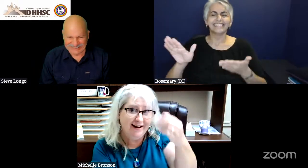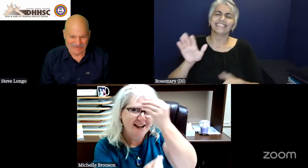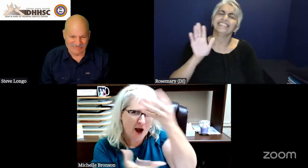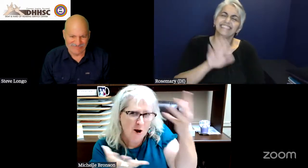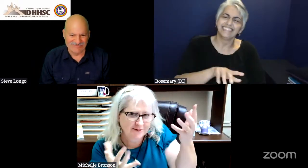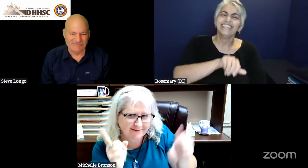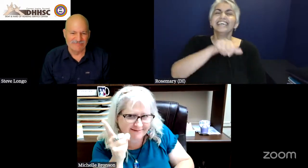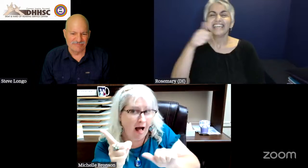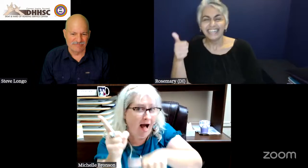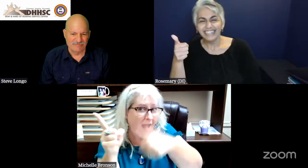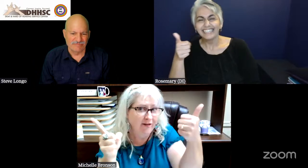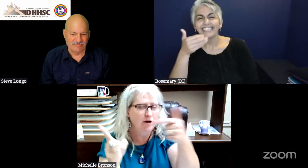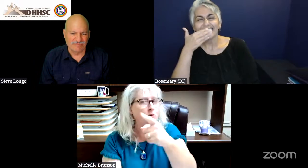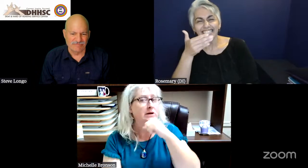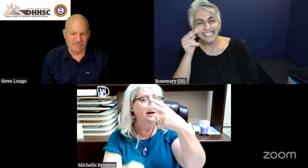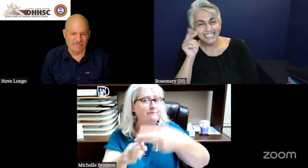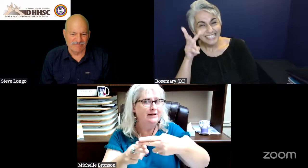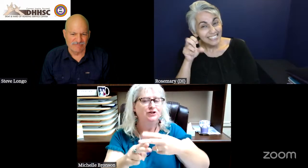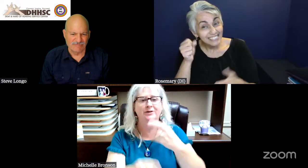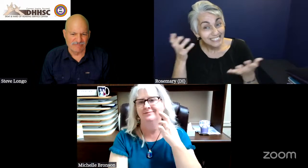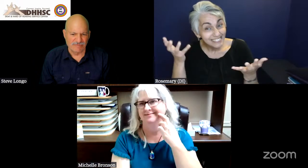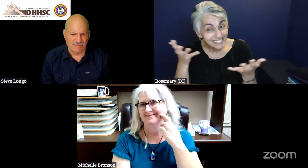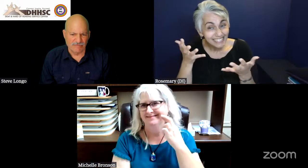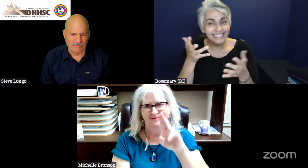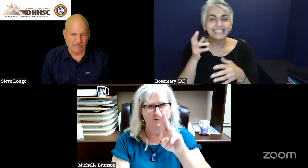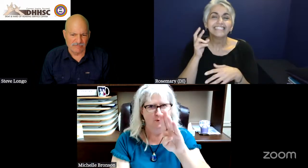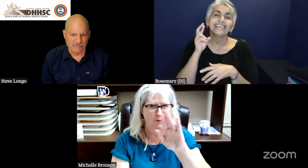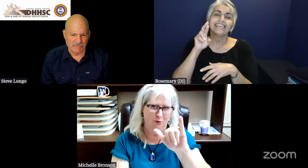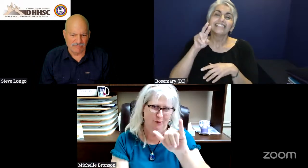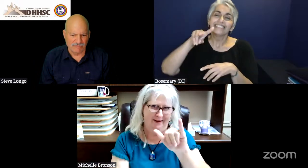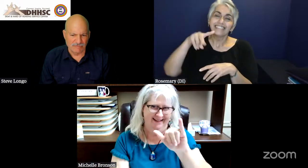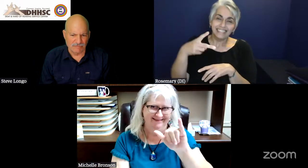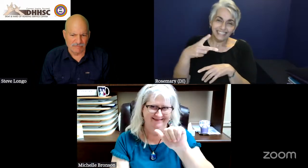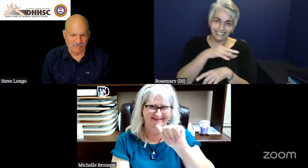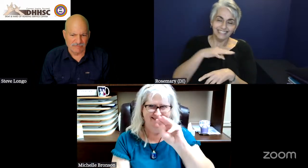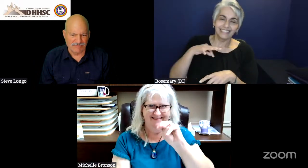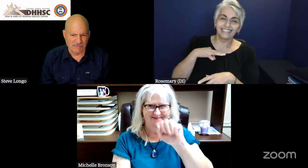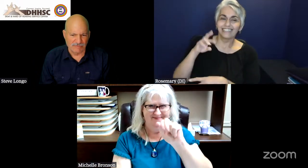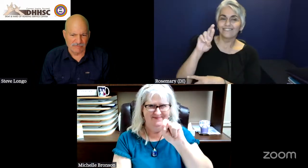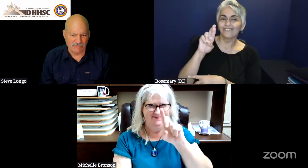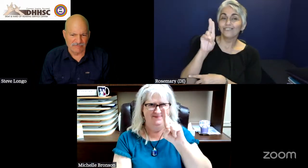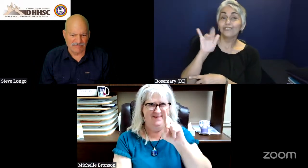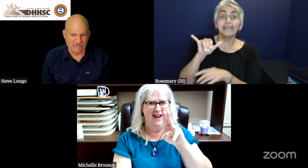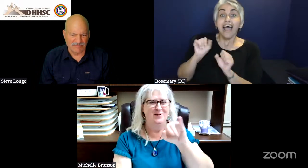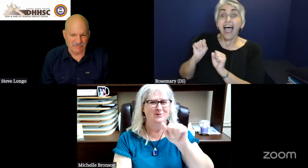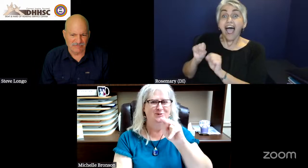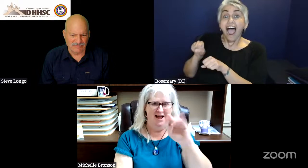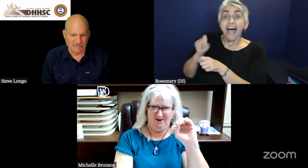them, Gabriel. But I have another announcement that you didn't mention, Patty, and that's Ruby